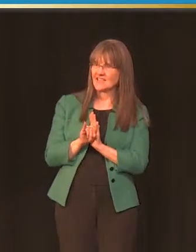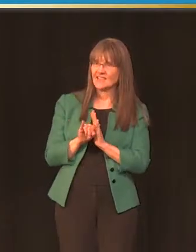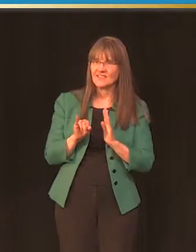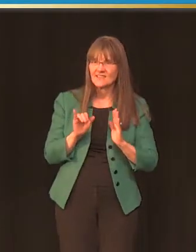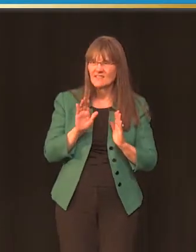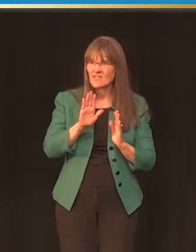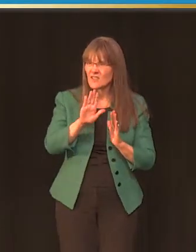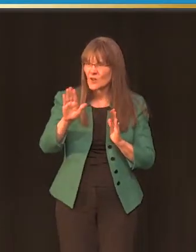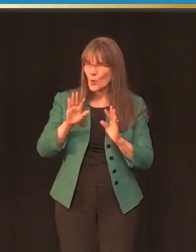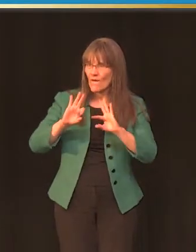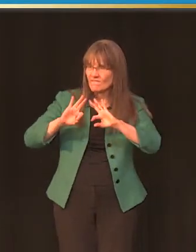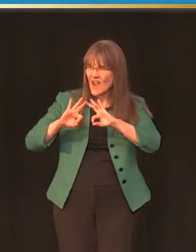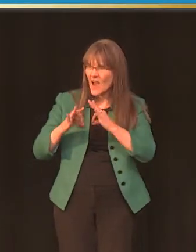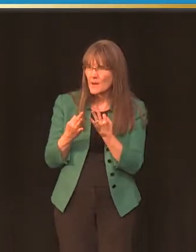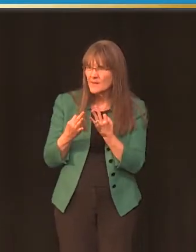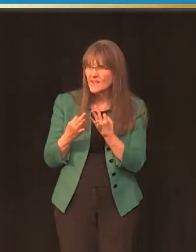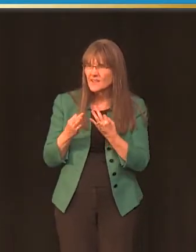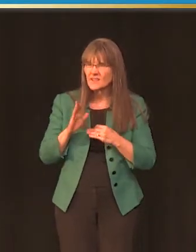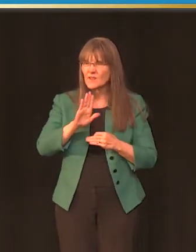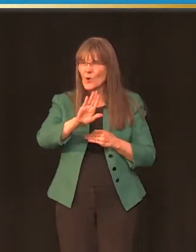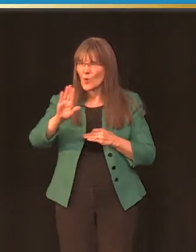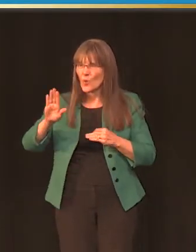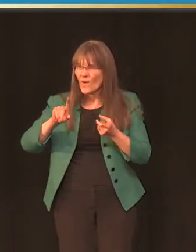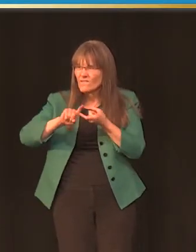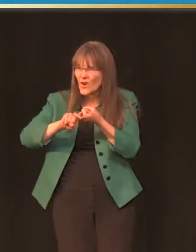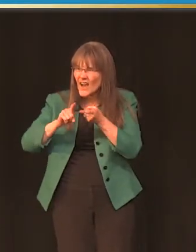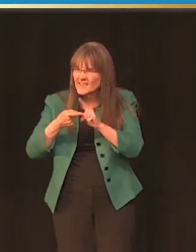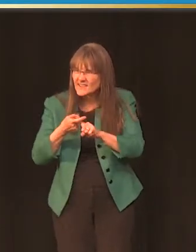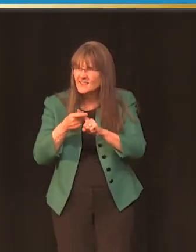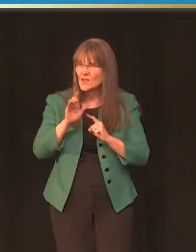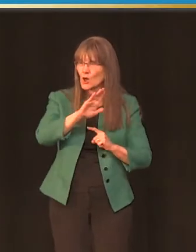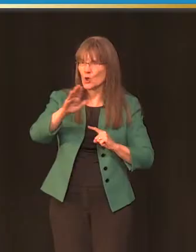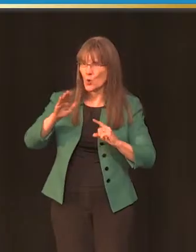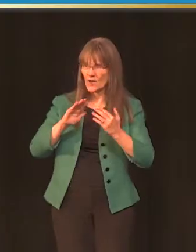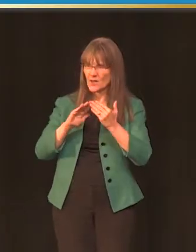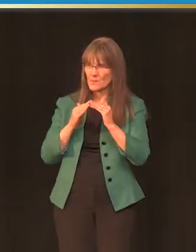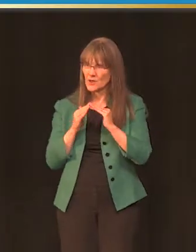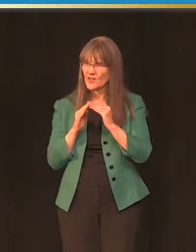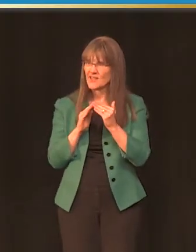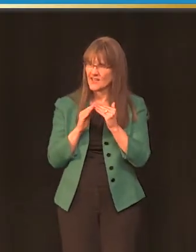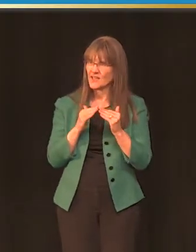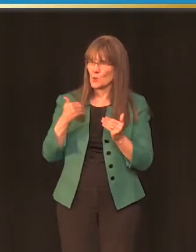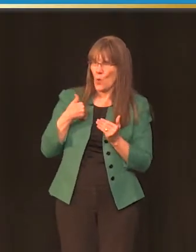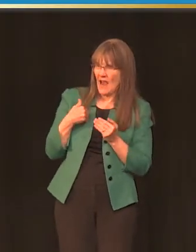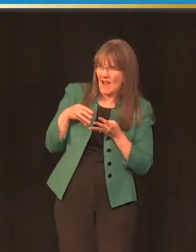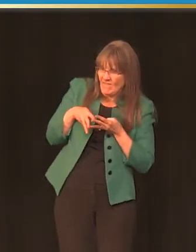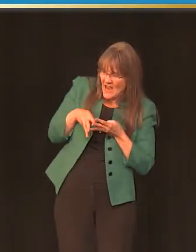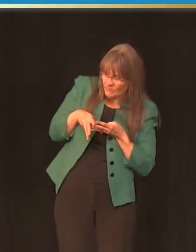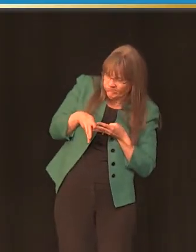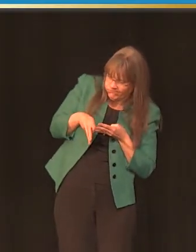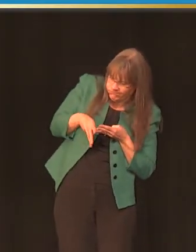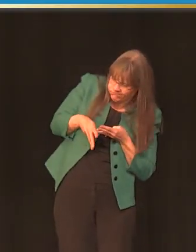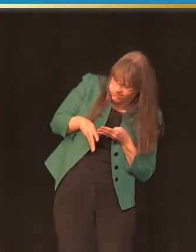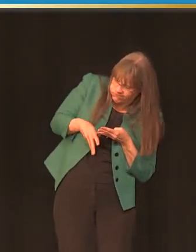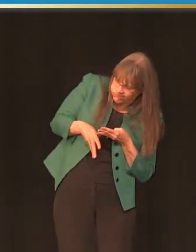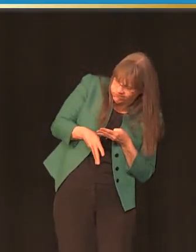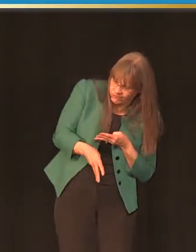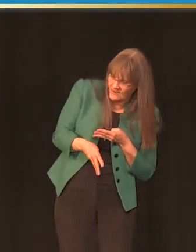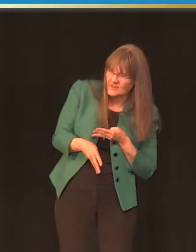Those roots are your identity, your family, your friends, your community. You